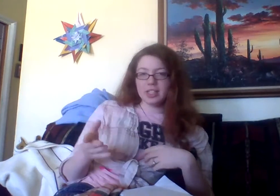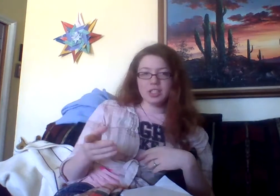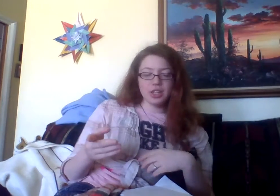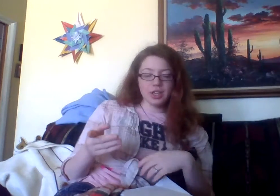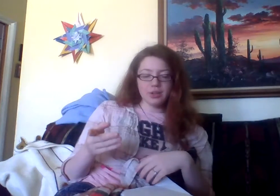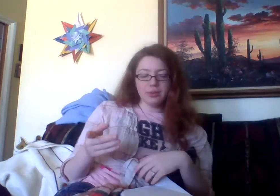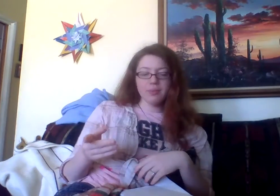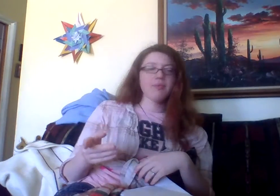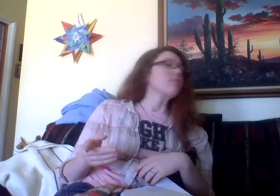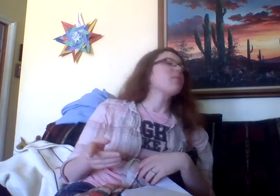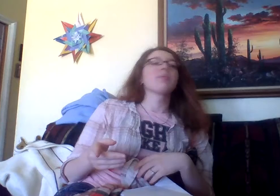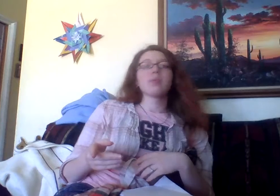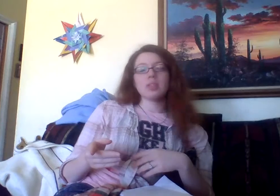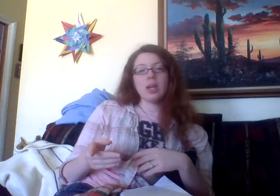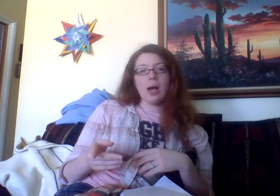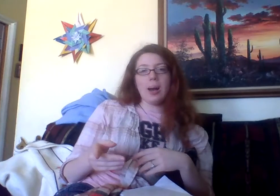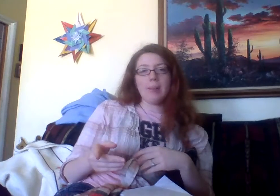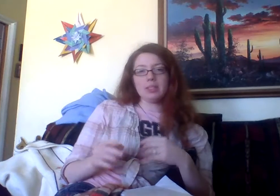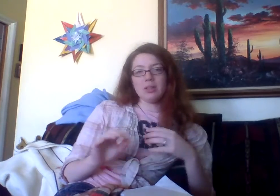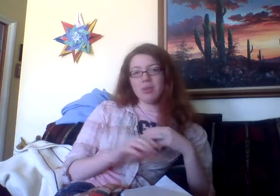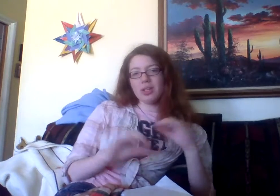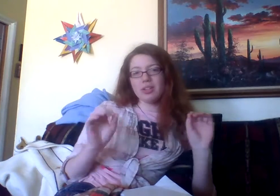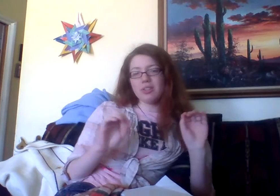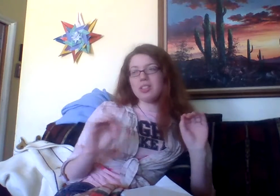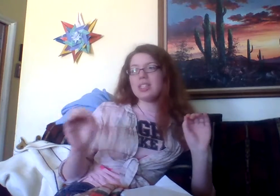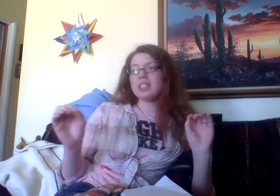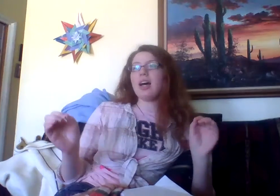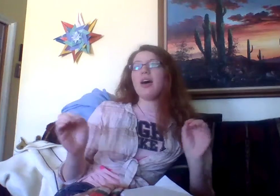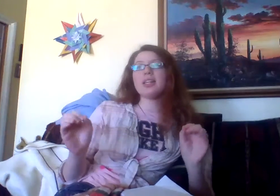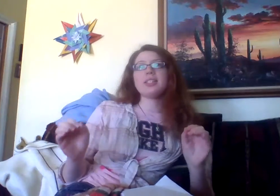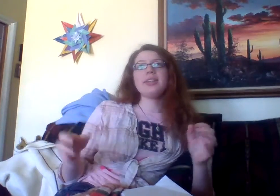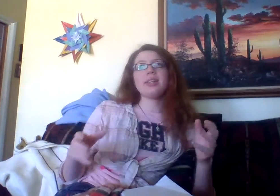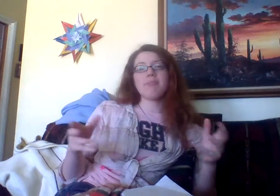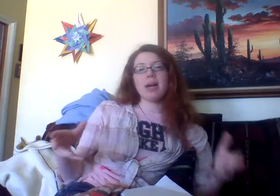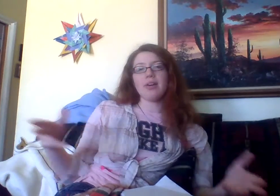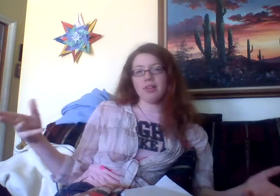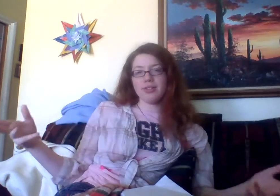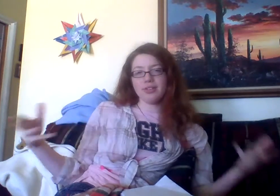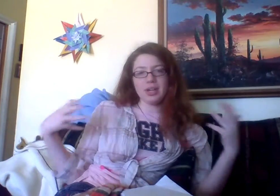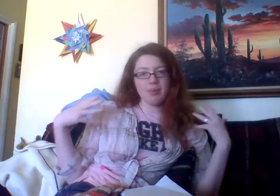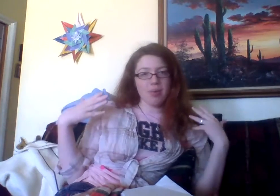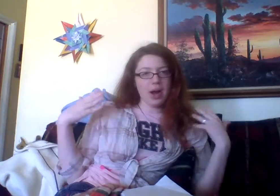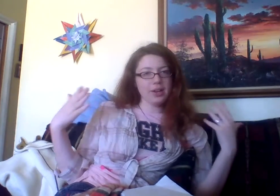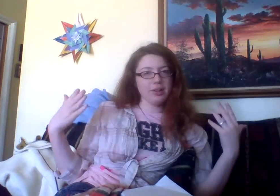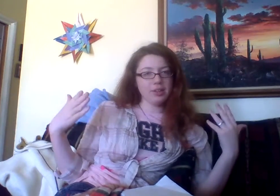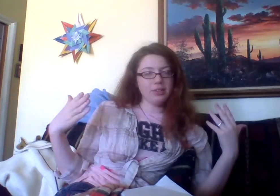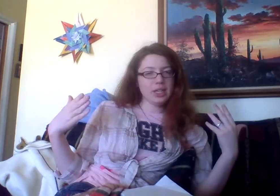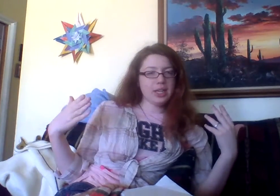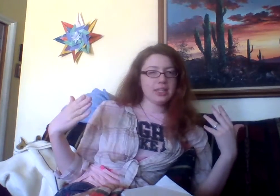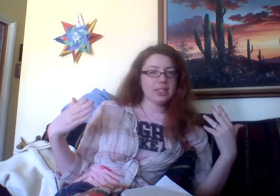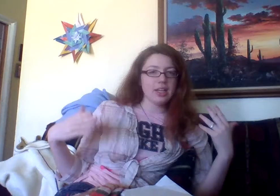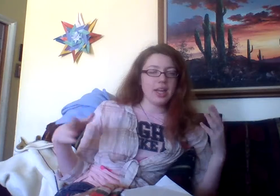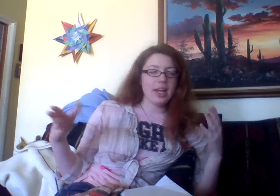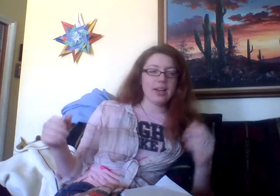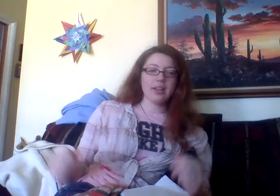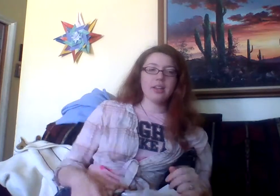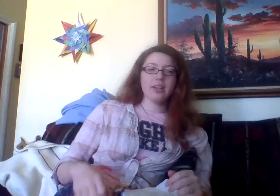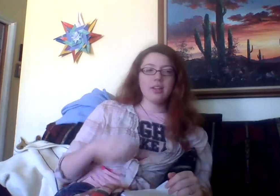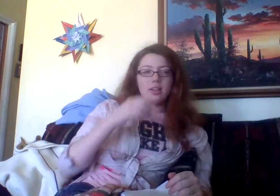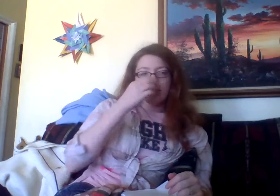sense to you. So the more you use this, honestly, the better you'll understand why you're using it, and